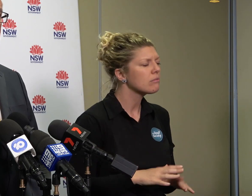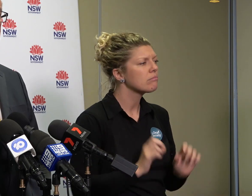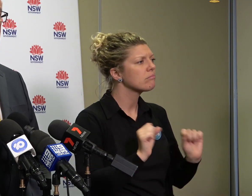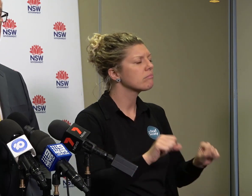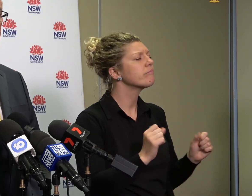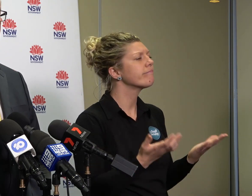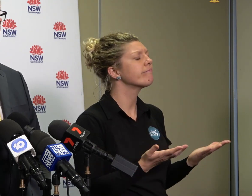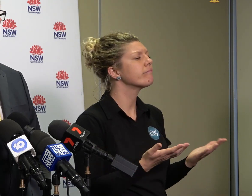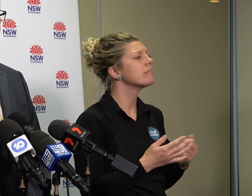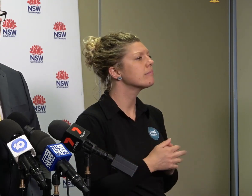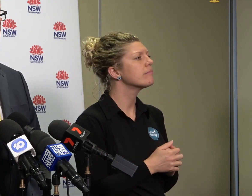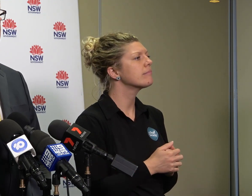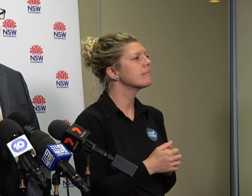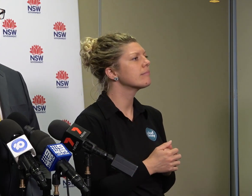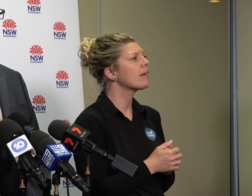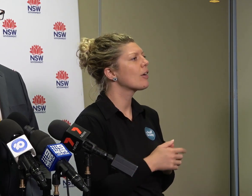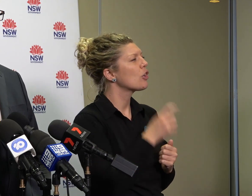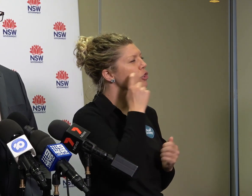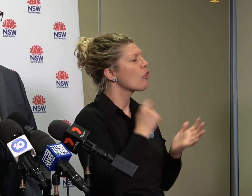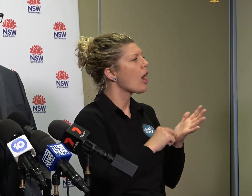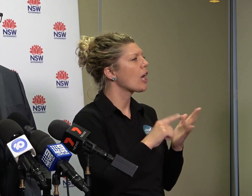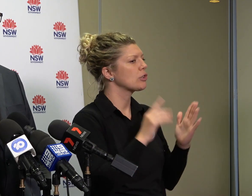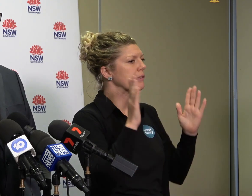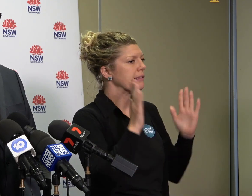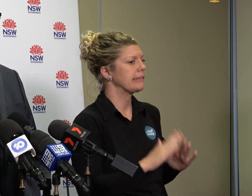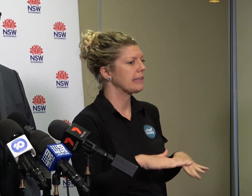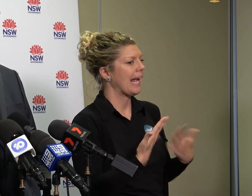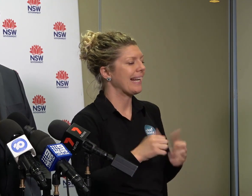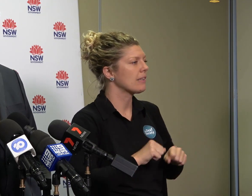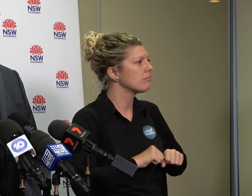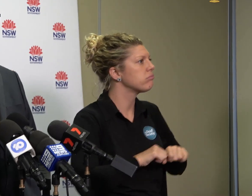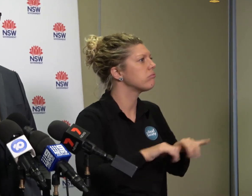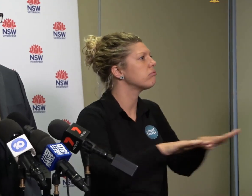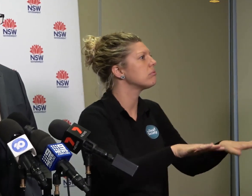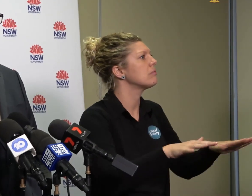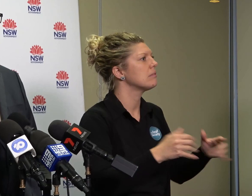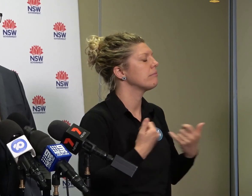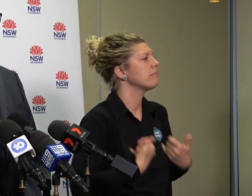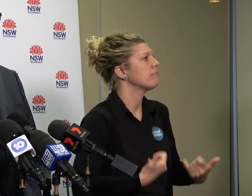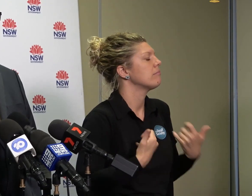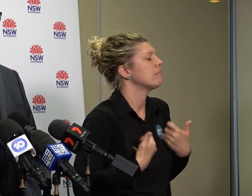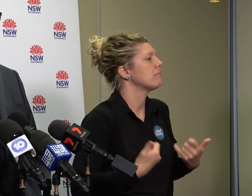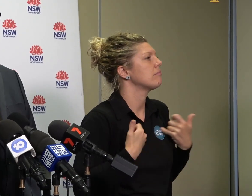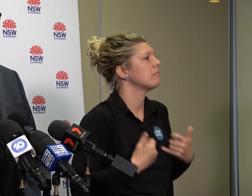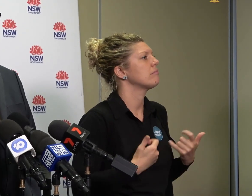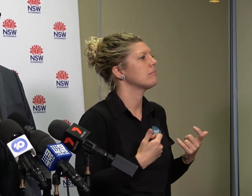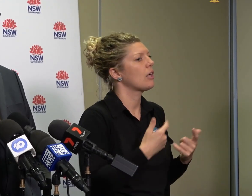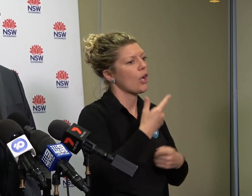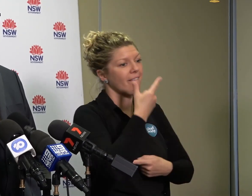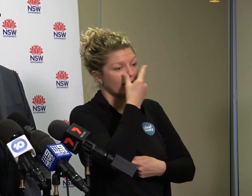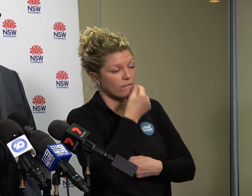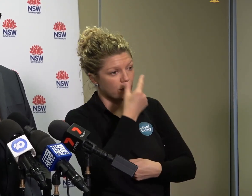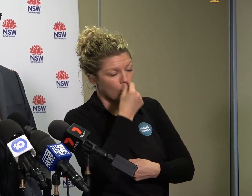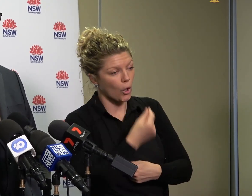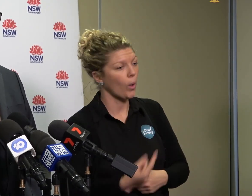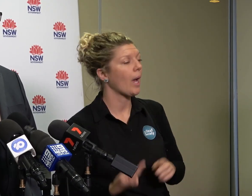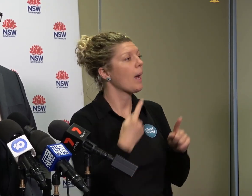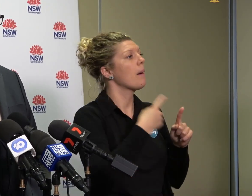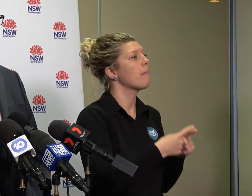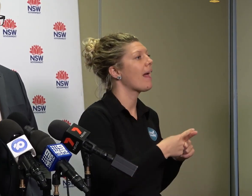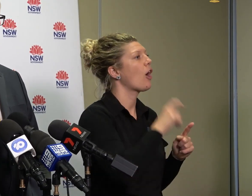fact that we're trying to minimise any impact, the potential dual impact of exposing people